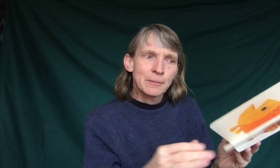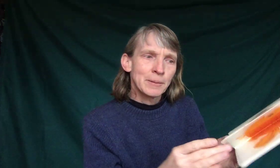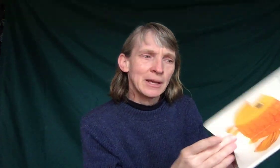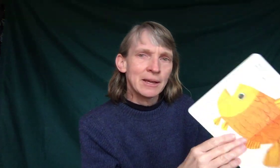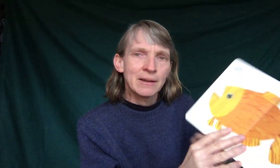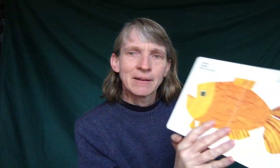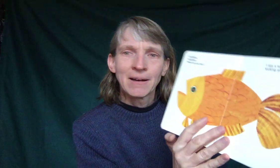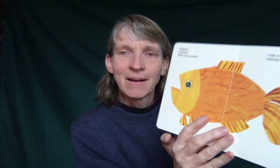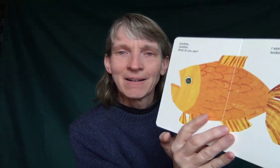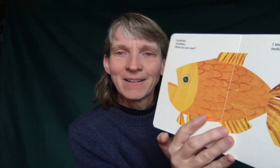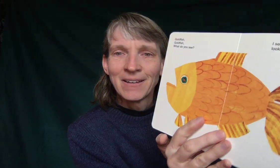me.